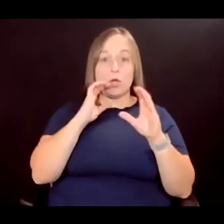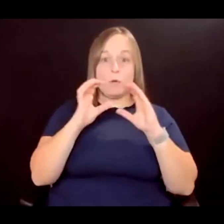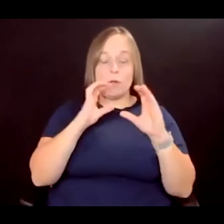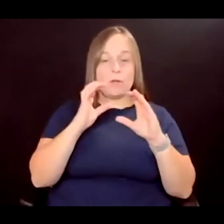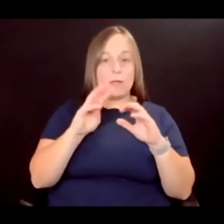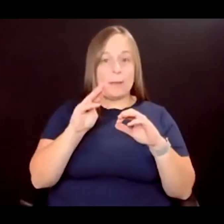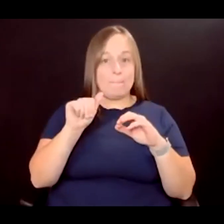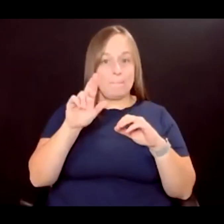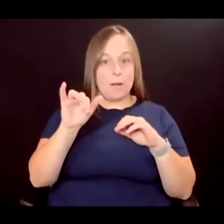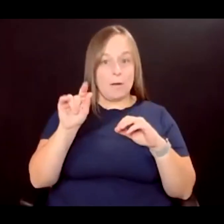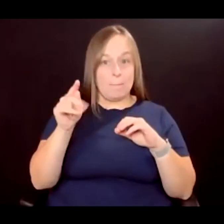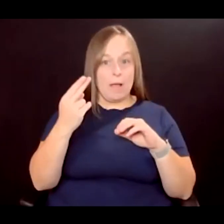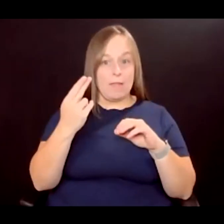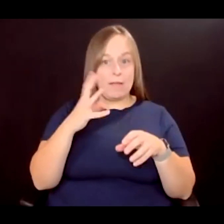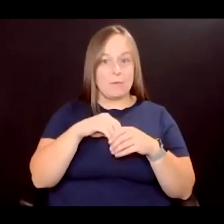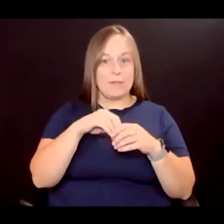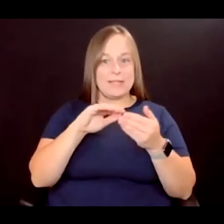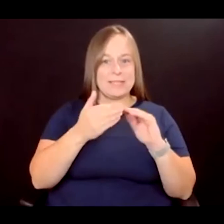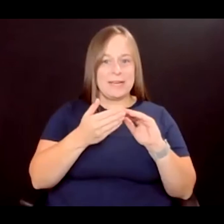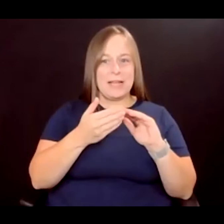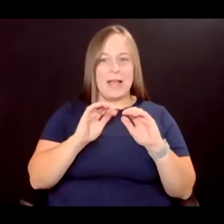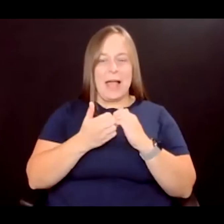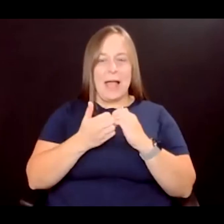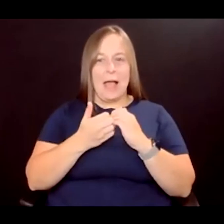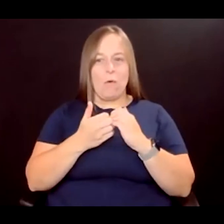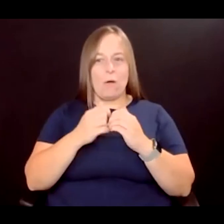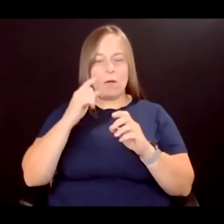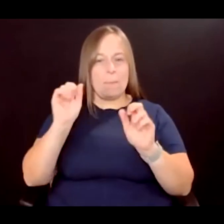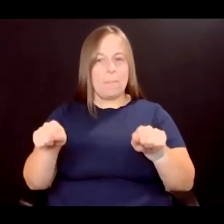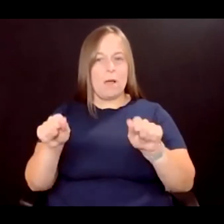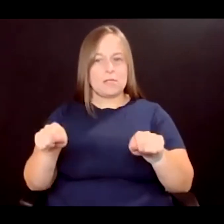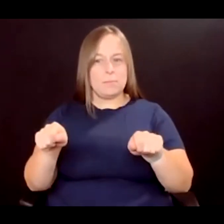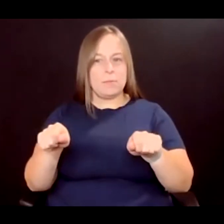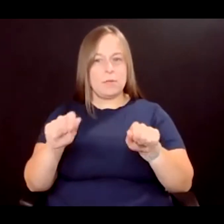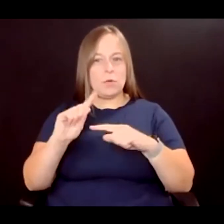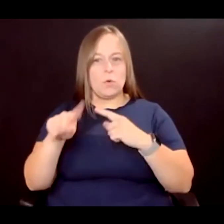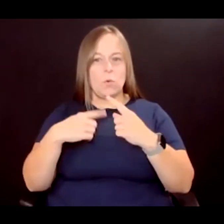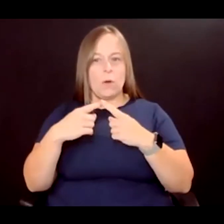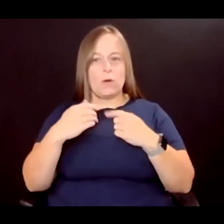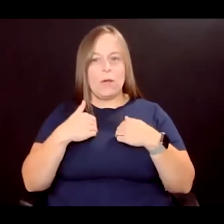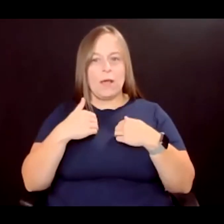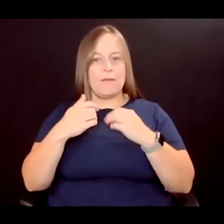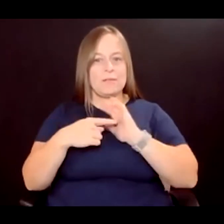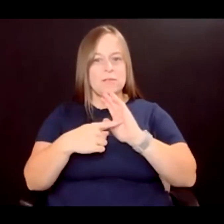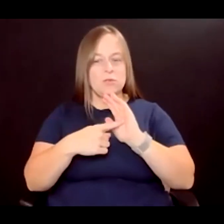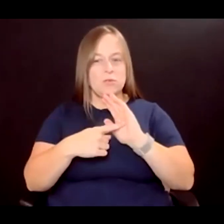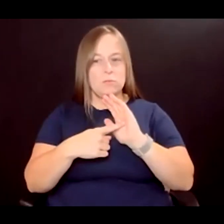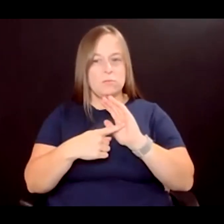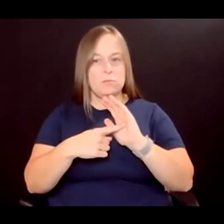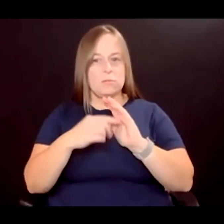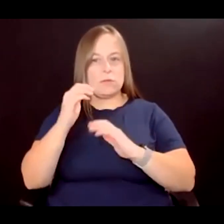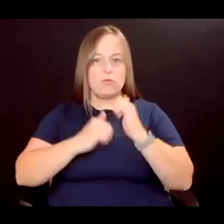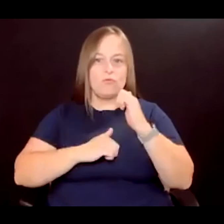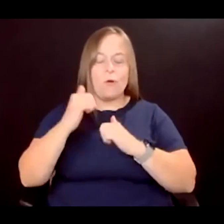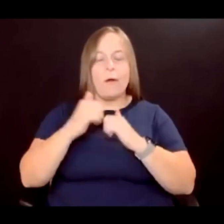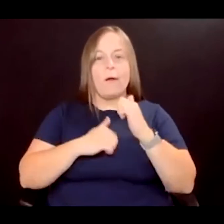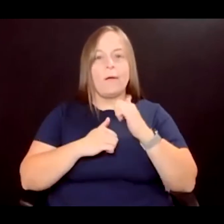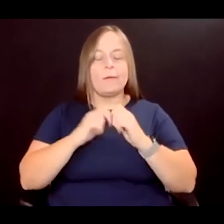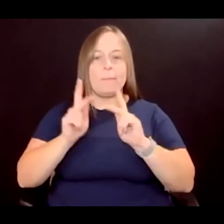question continues along the theme of getting in touch with the city. So currently,